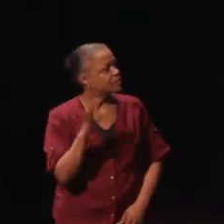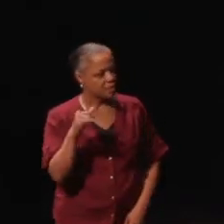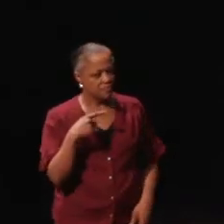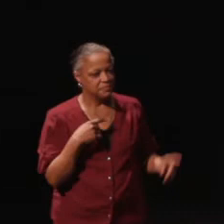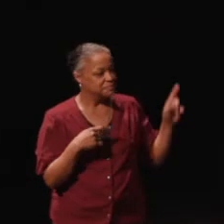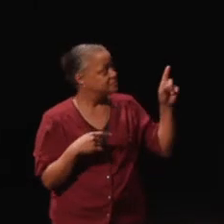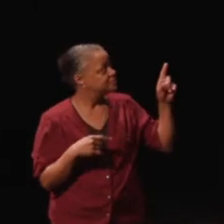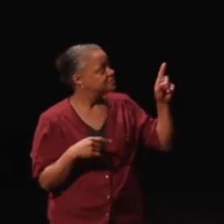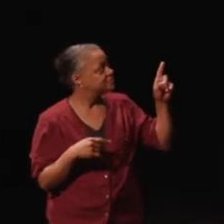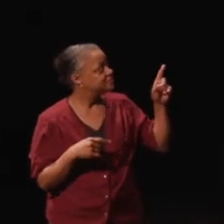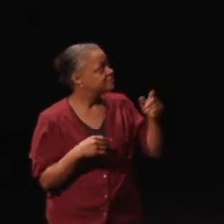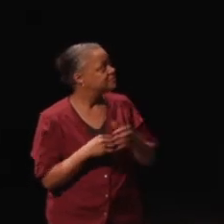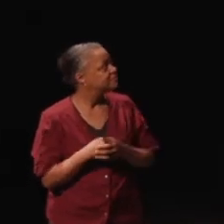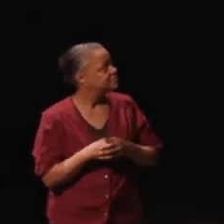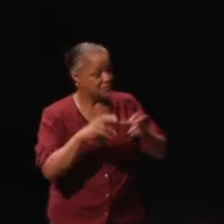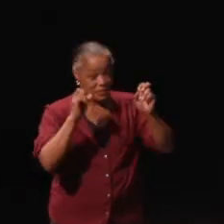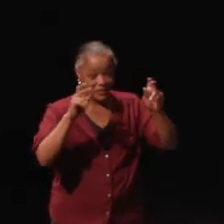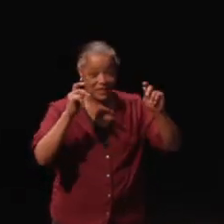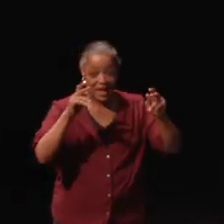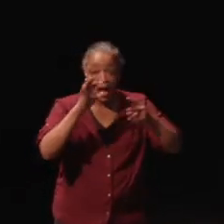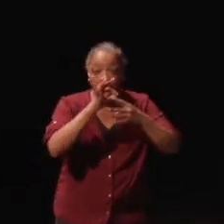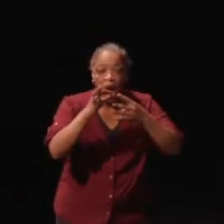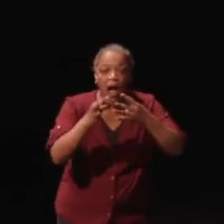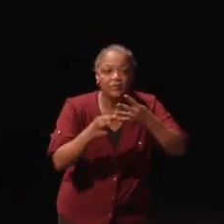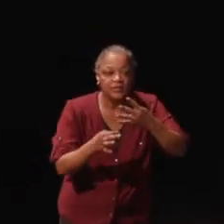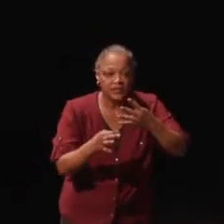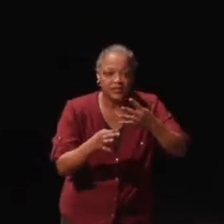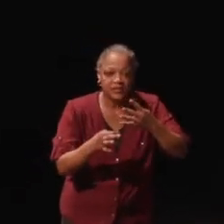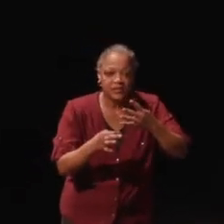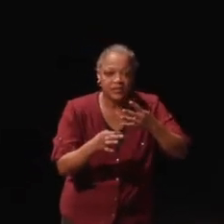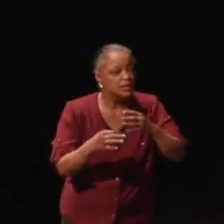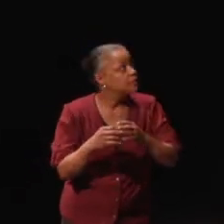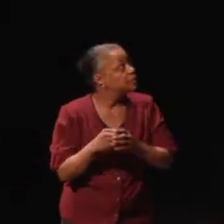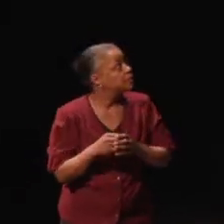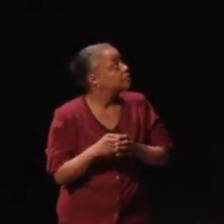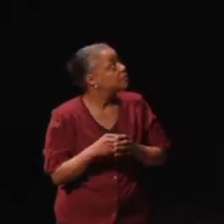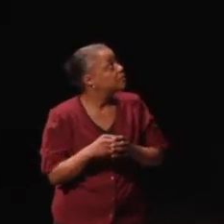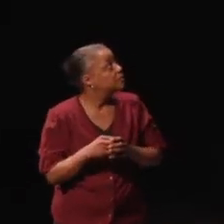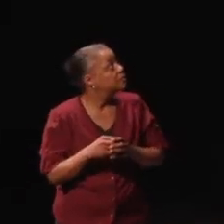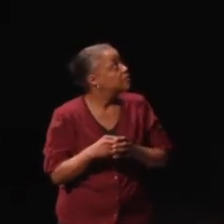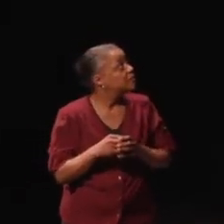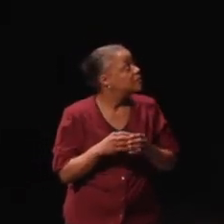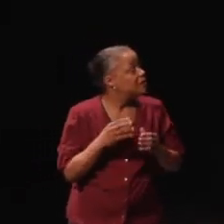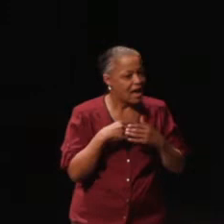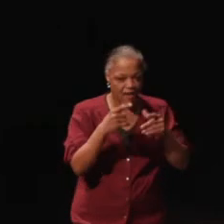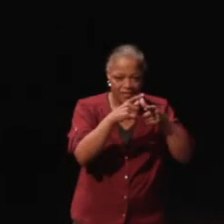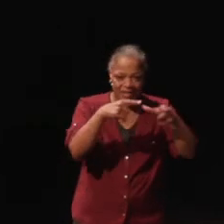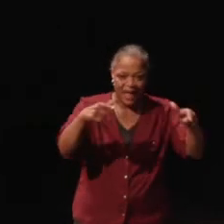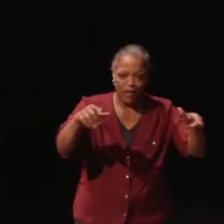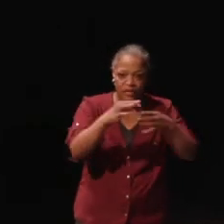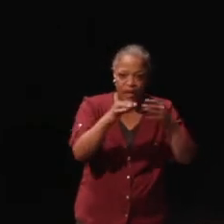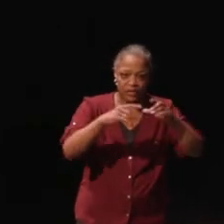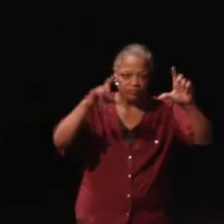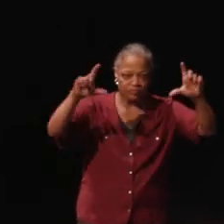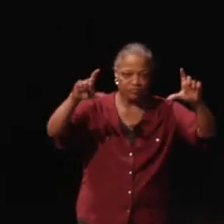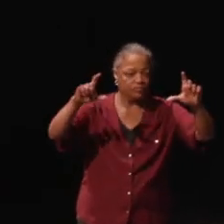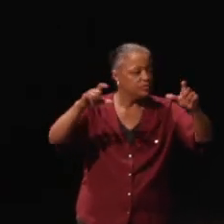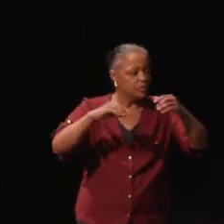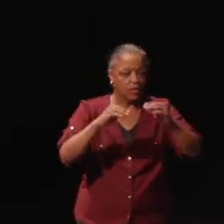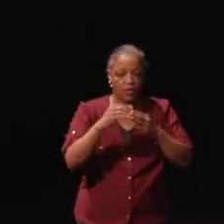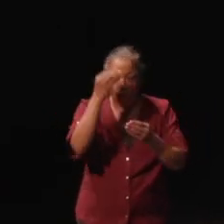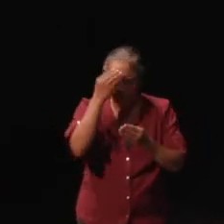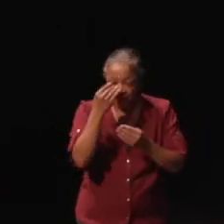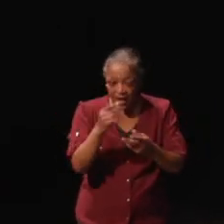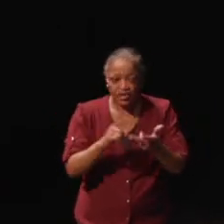Yes. Ha. Okay, this is the options menu. Standard options menu. You have your languages all on top, your notifications,